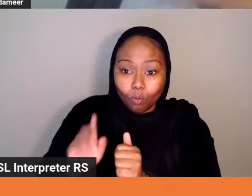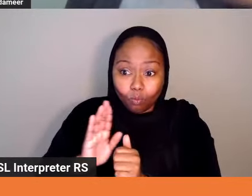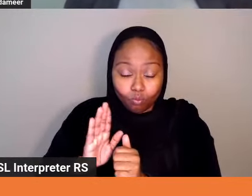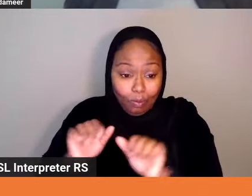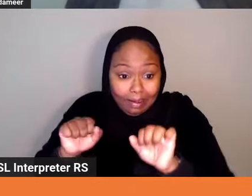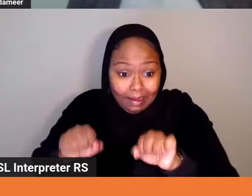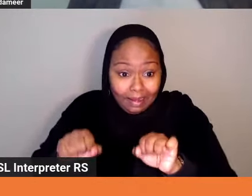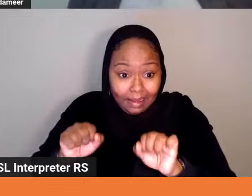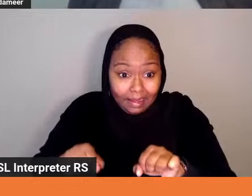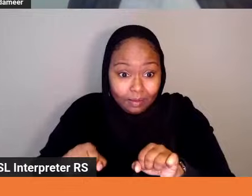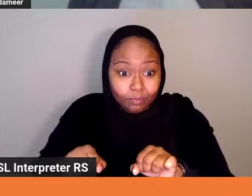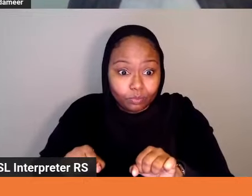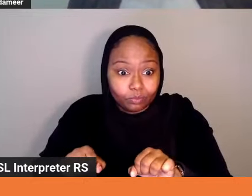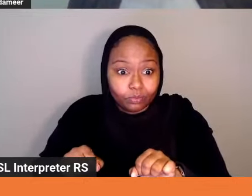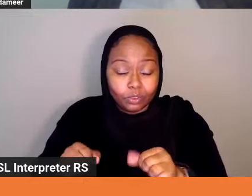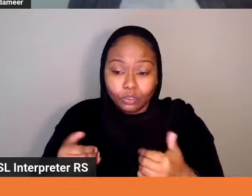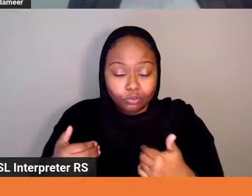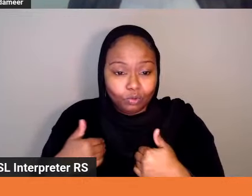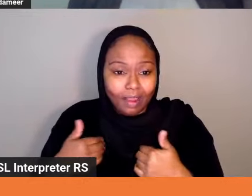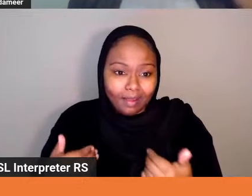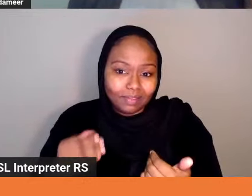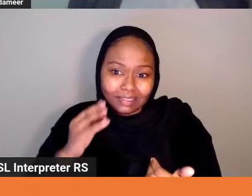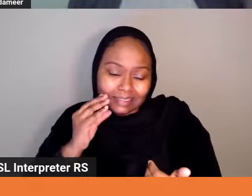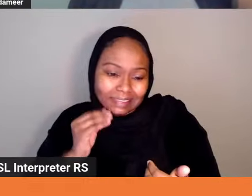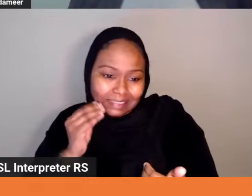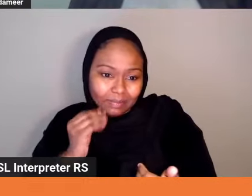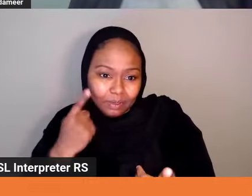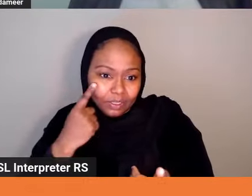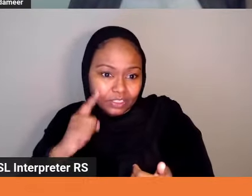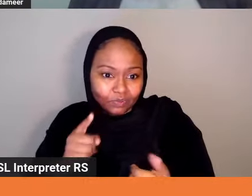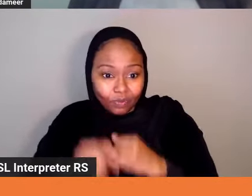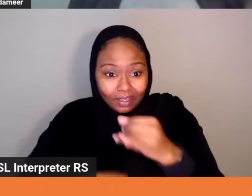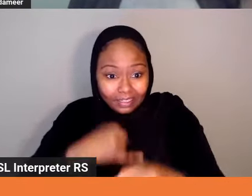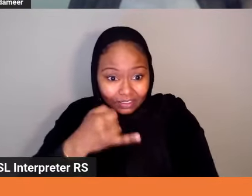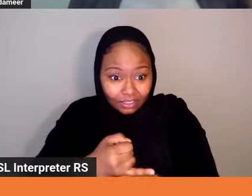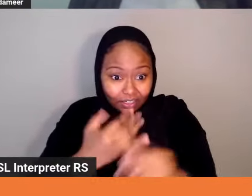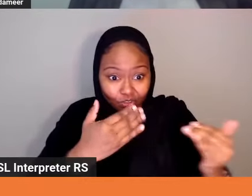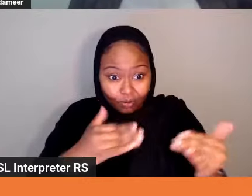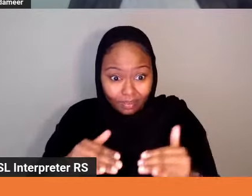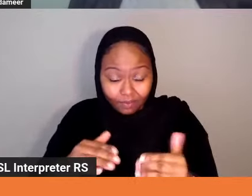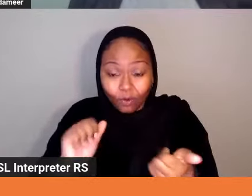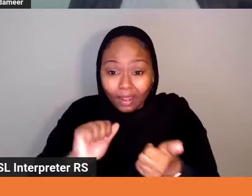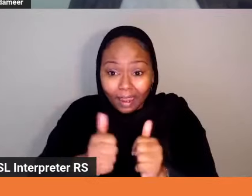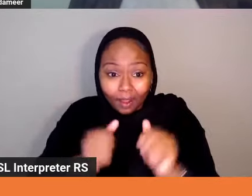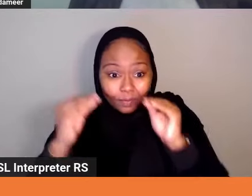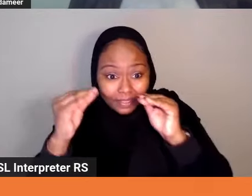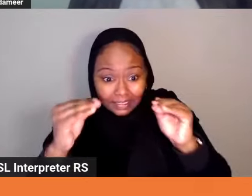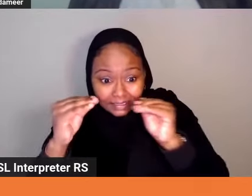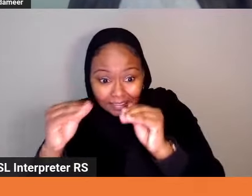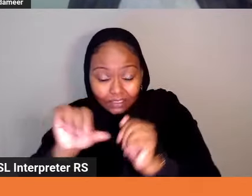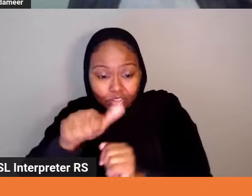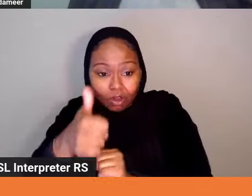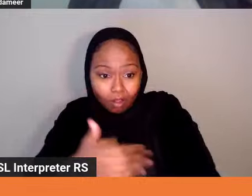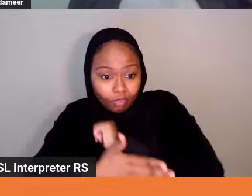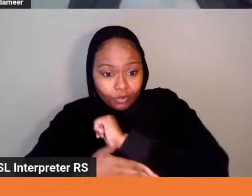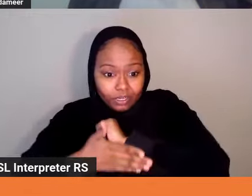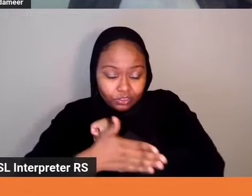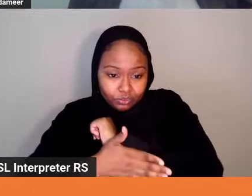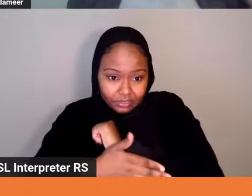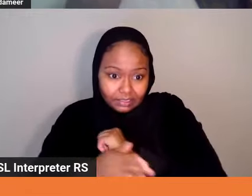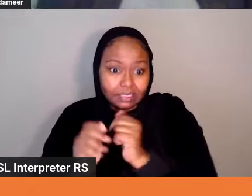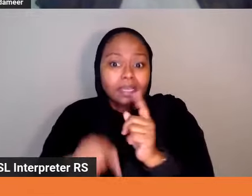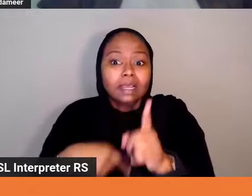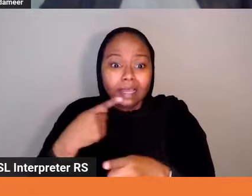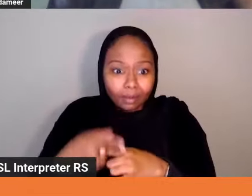experience for the international level and how they teach the United States and other countries about